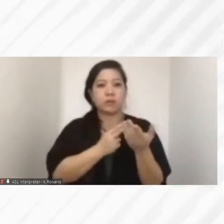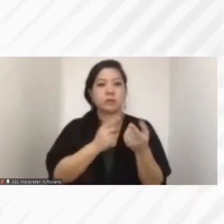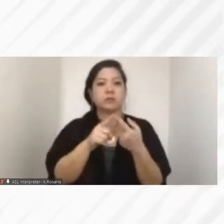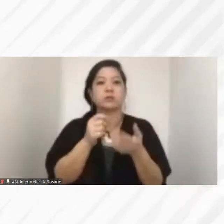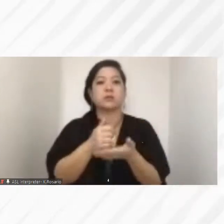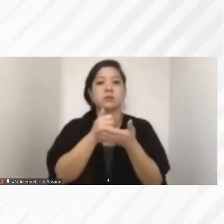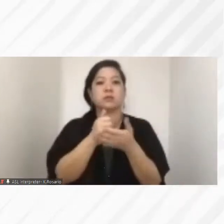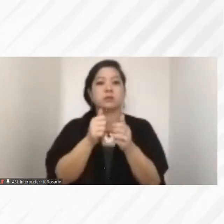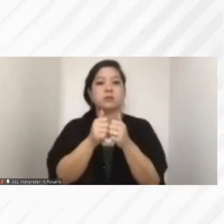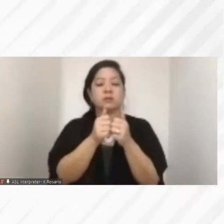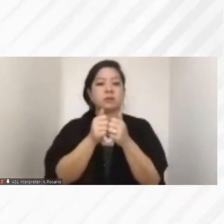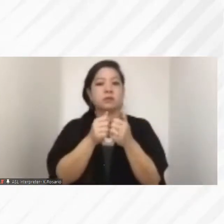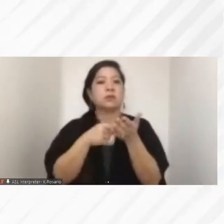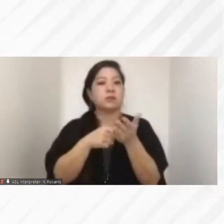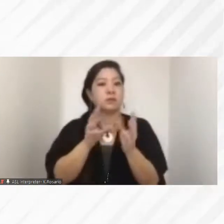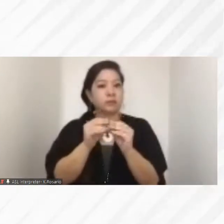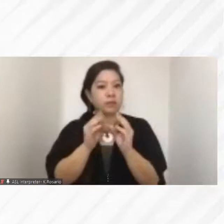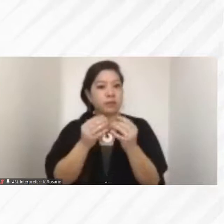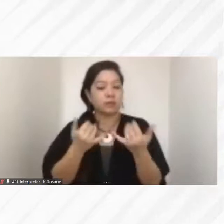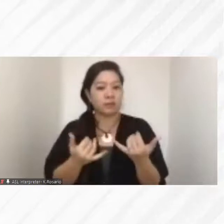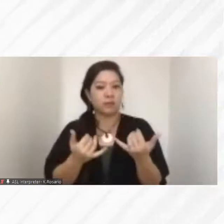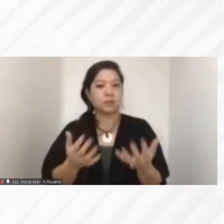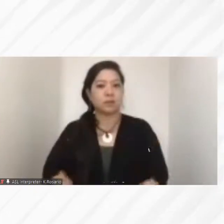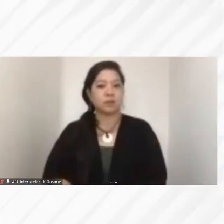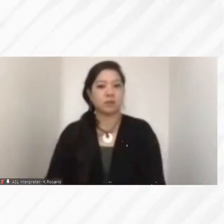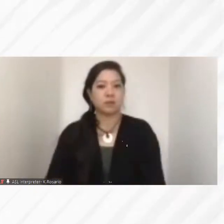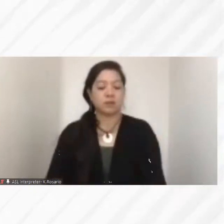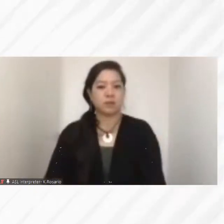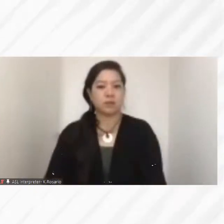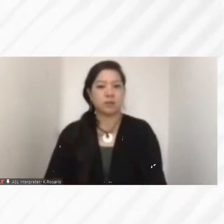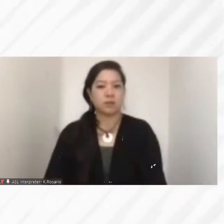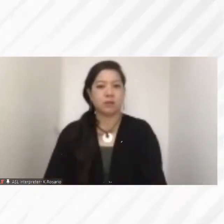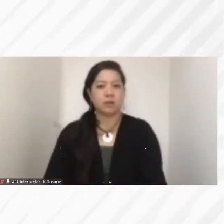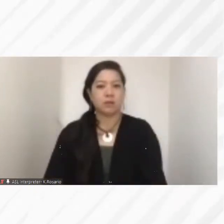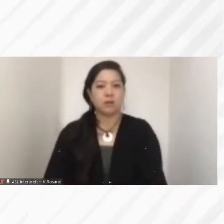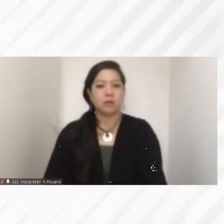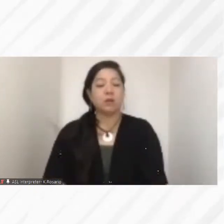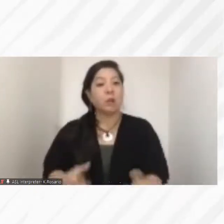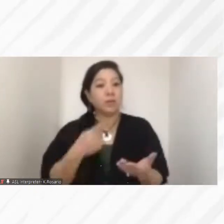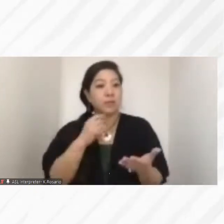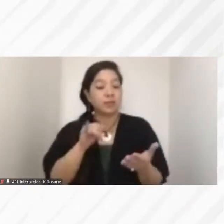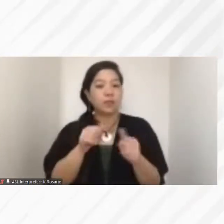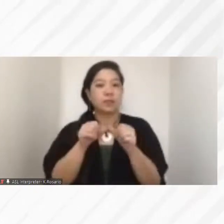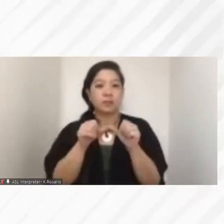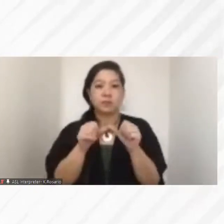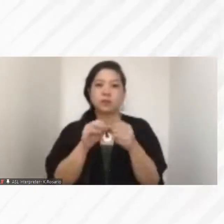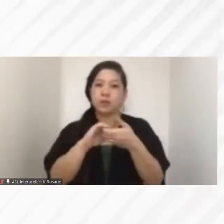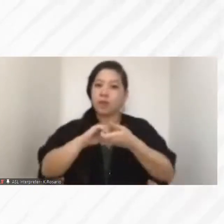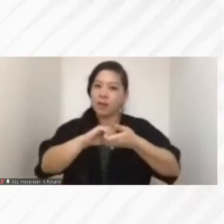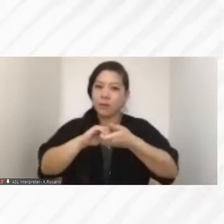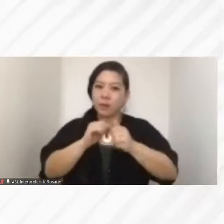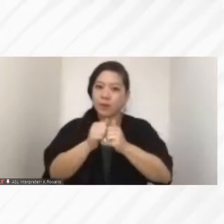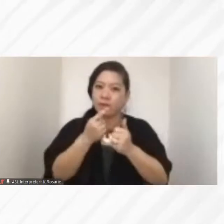put together this meeting. And I want to say that our continued collaboration with everybody and